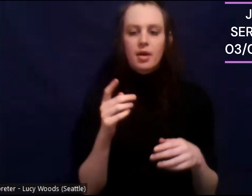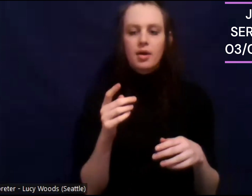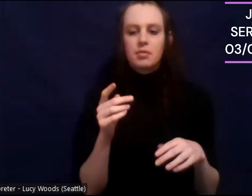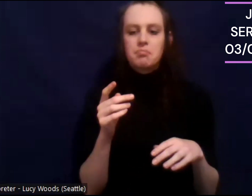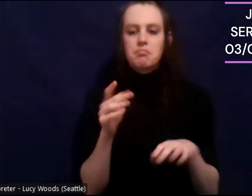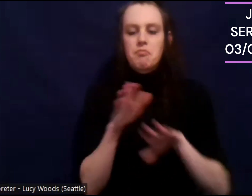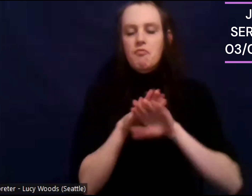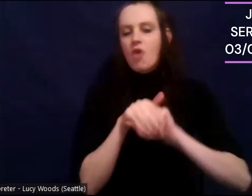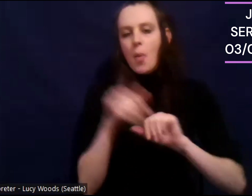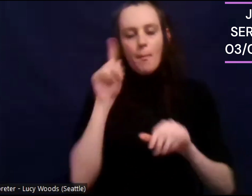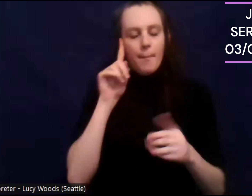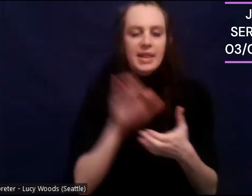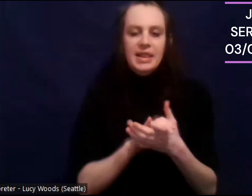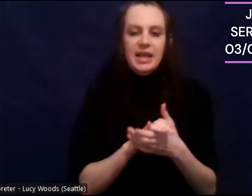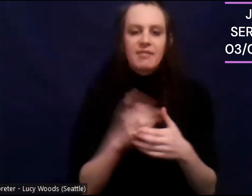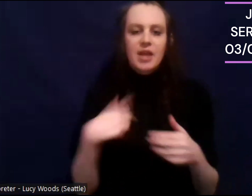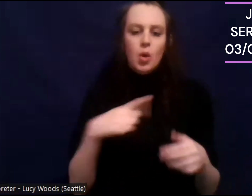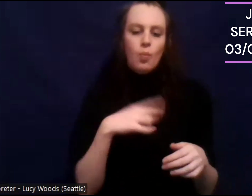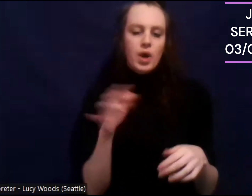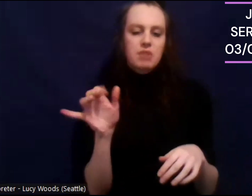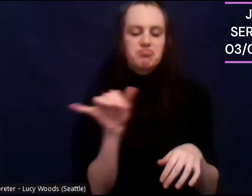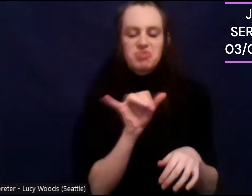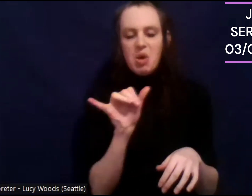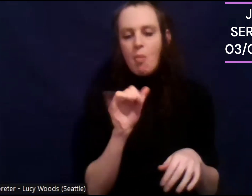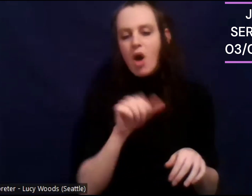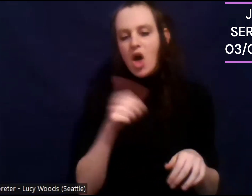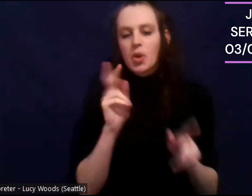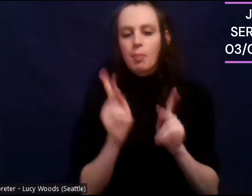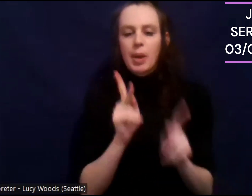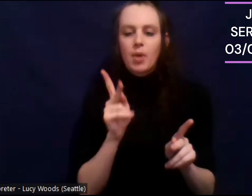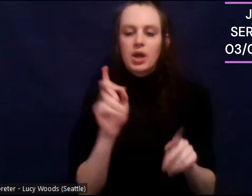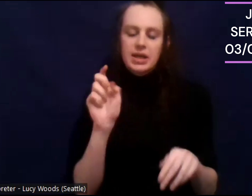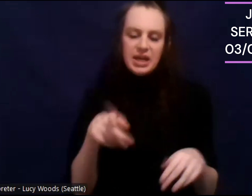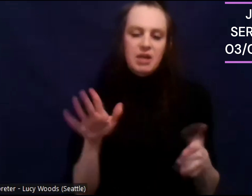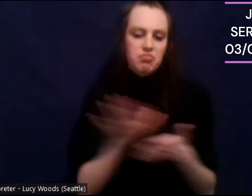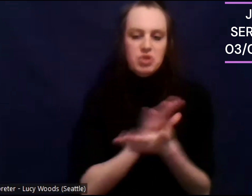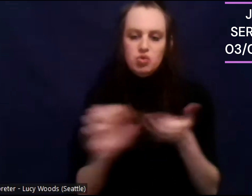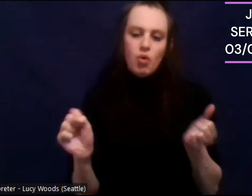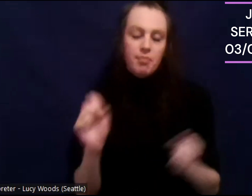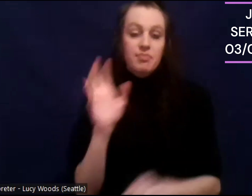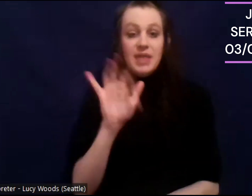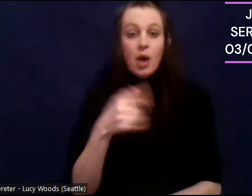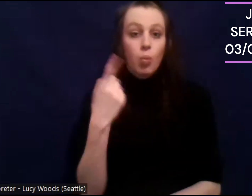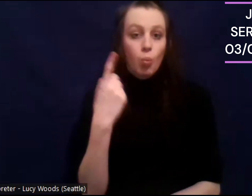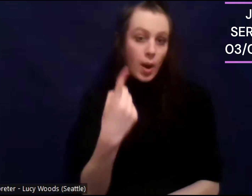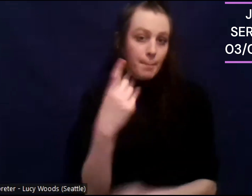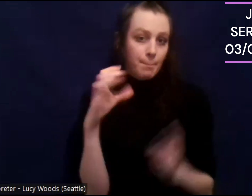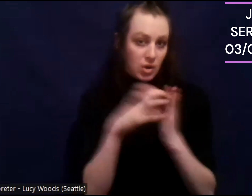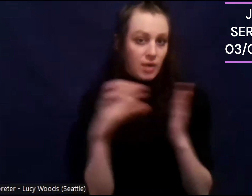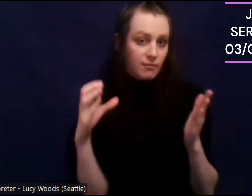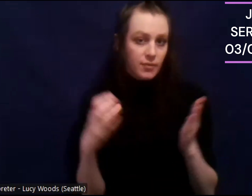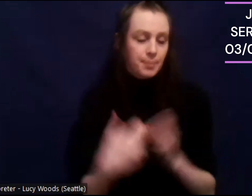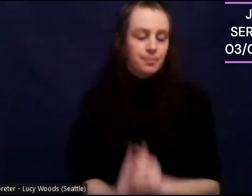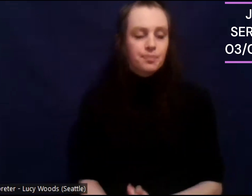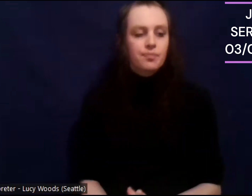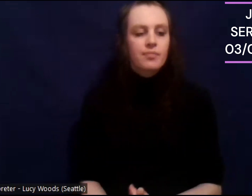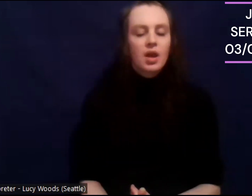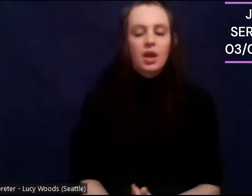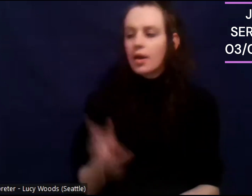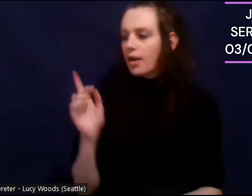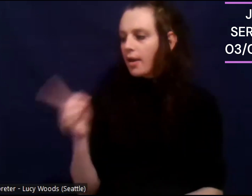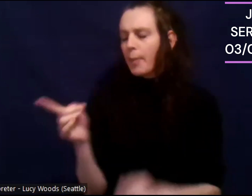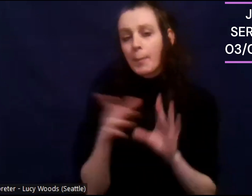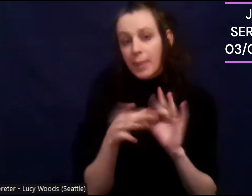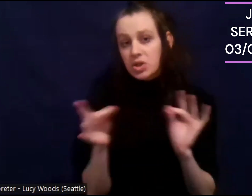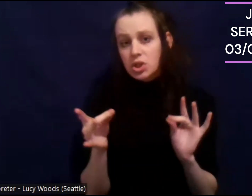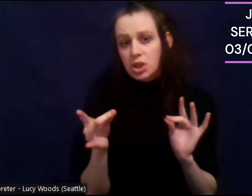presently may be has to be smashed." And that's all in one nice, concise little paragraph, right? And what he pointed out to me, because I never really could